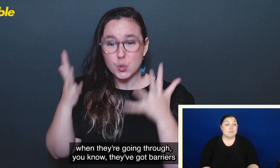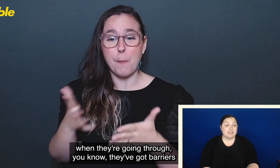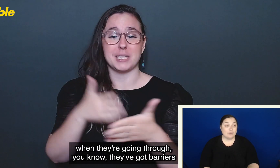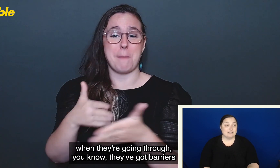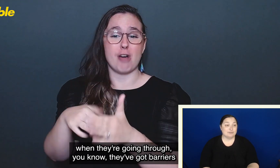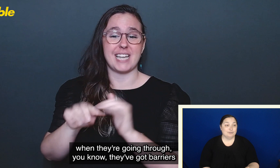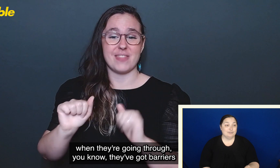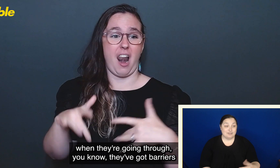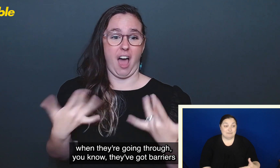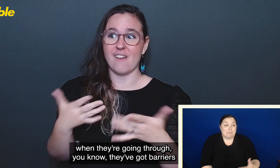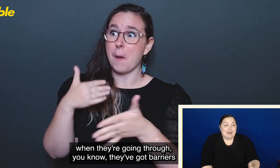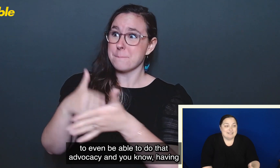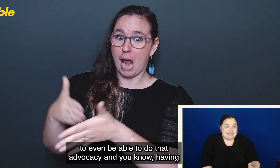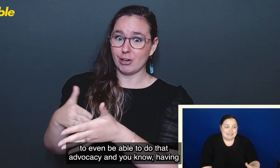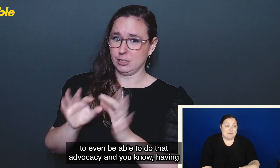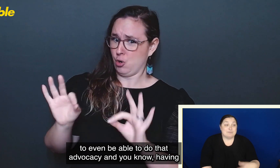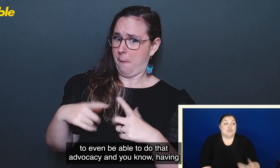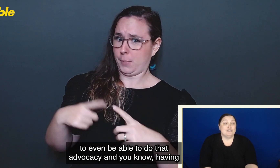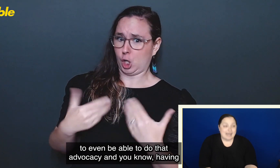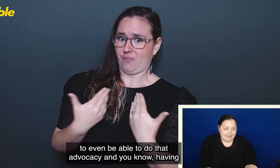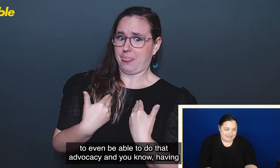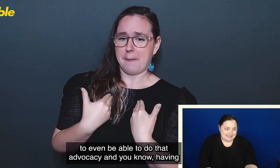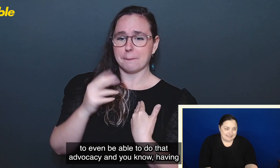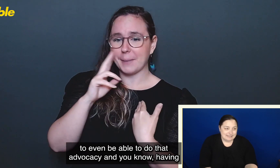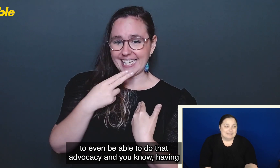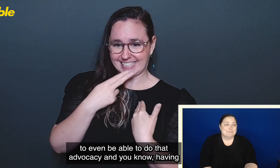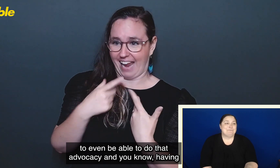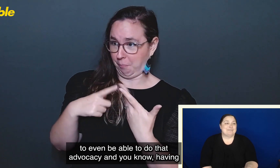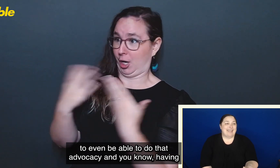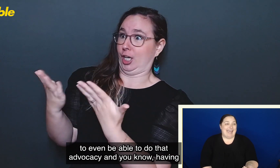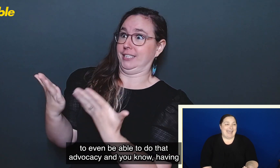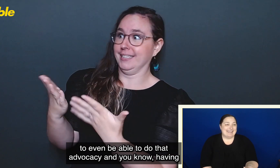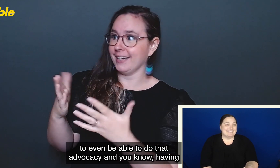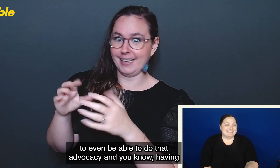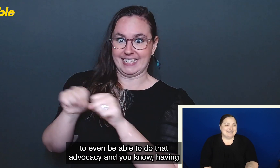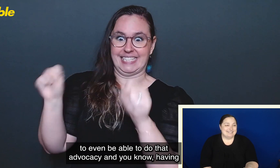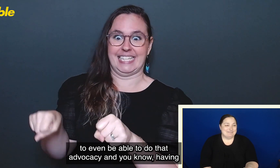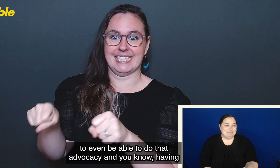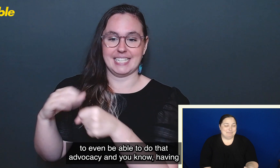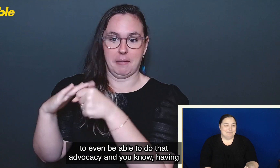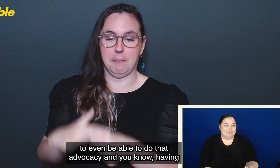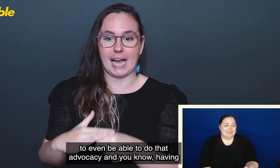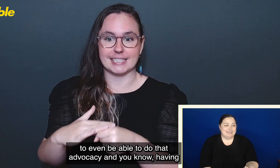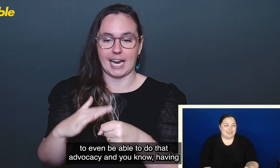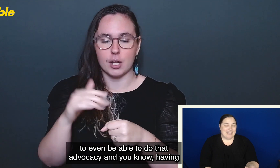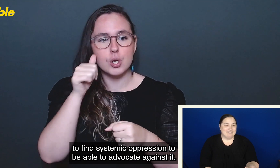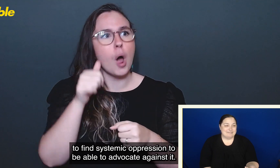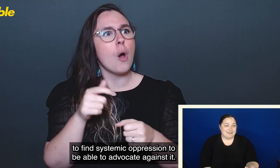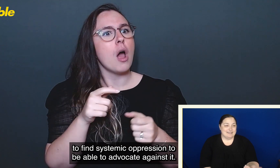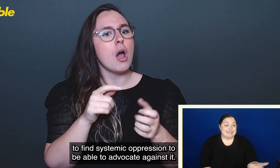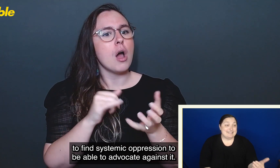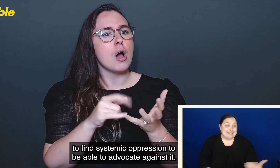Often when they're going through, they've got barriers to even be able to do that advocacy. And, having